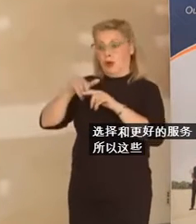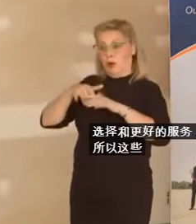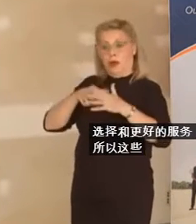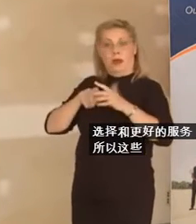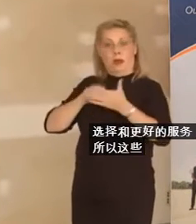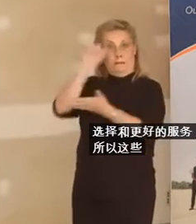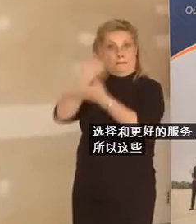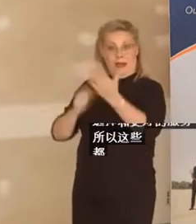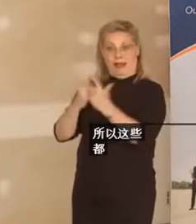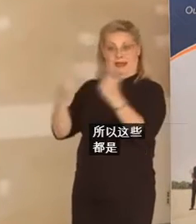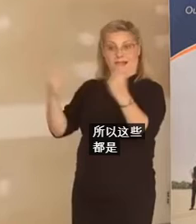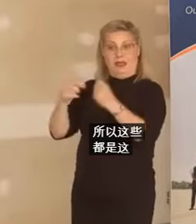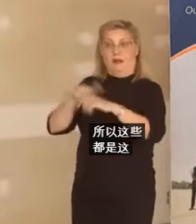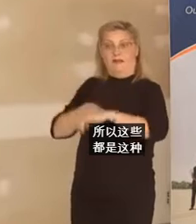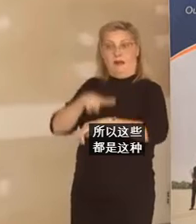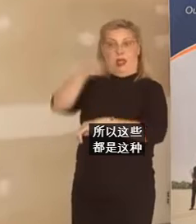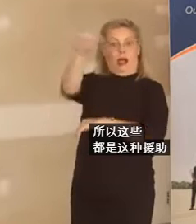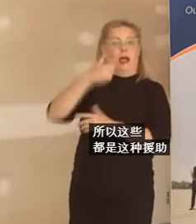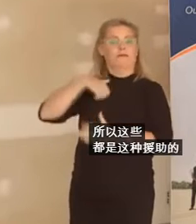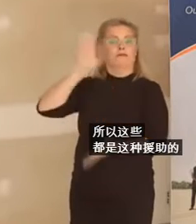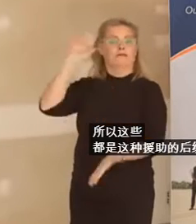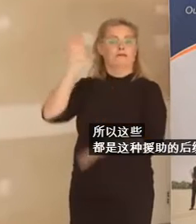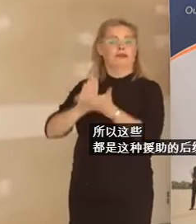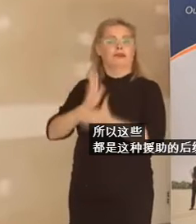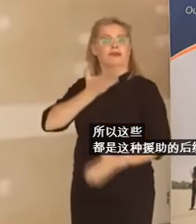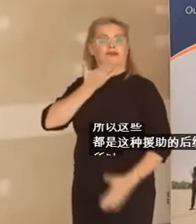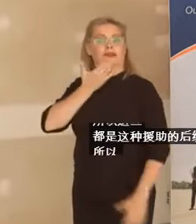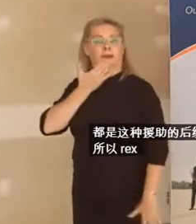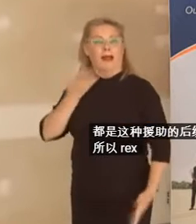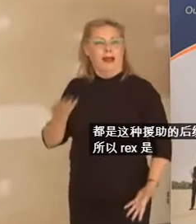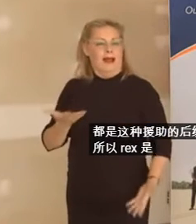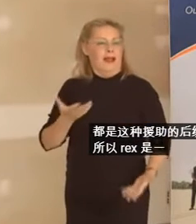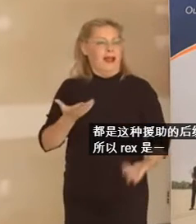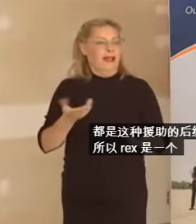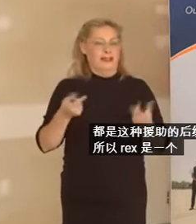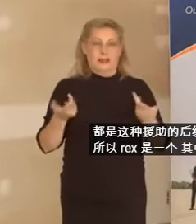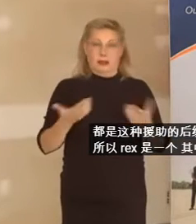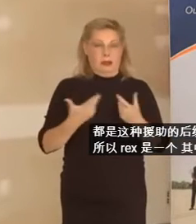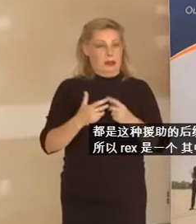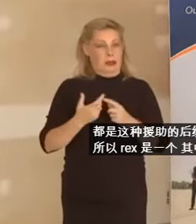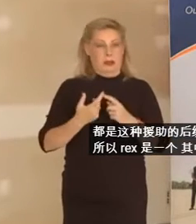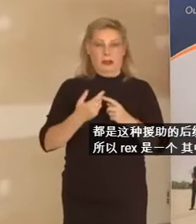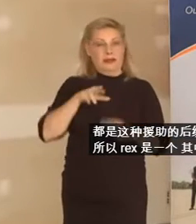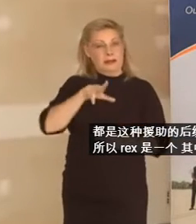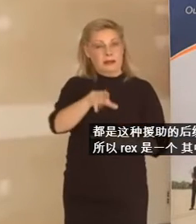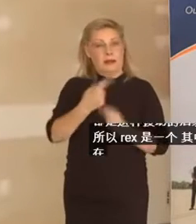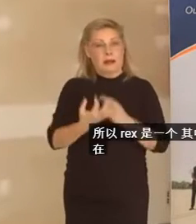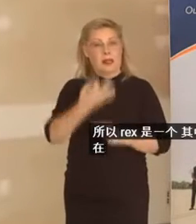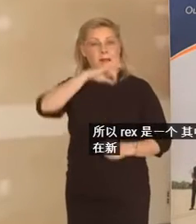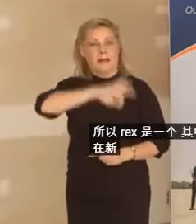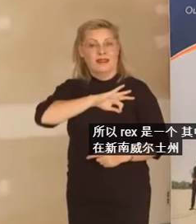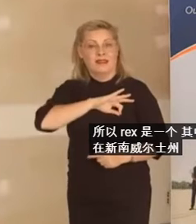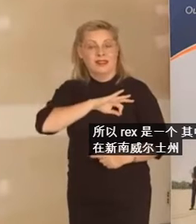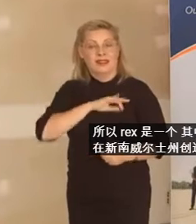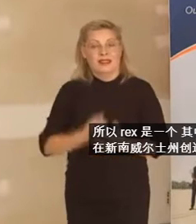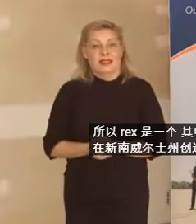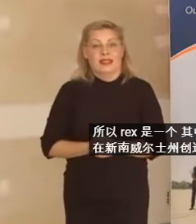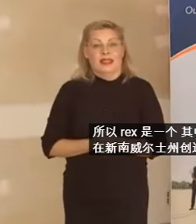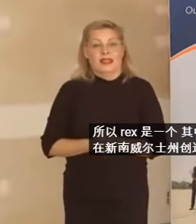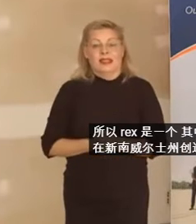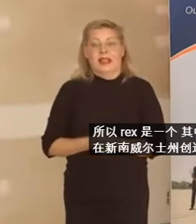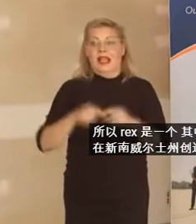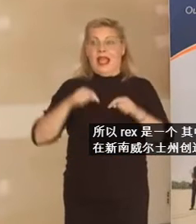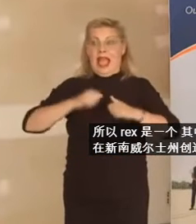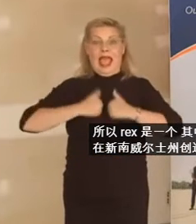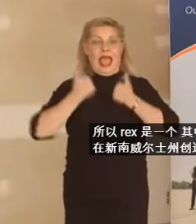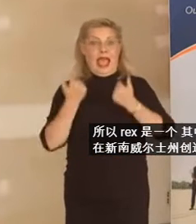subsequent results of this type of assistance. And so Rex, as a part of this, will be creating 1,300